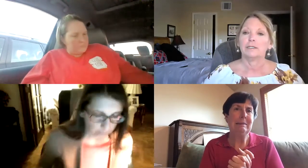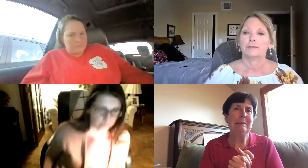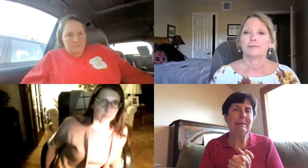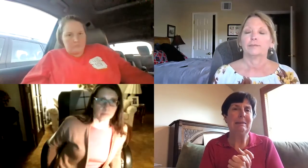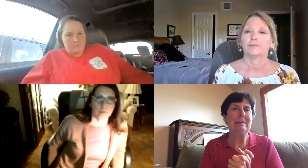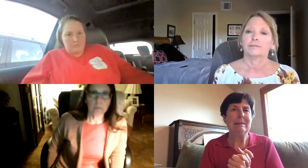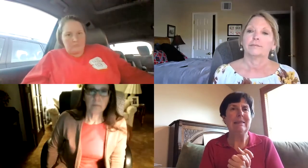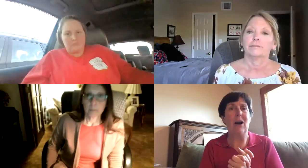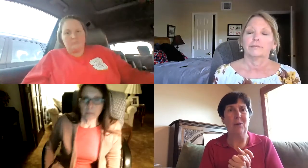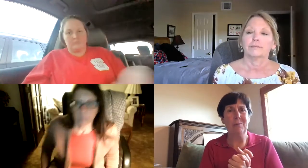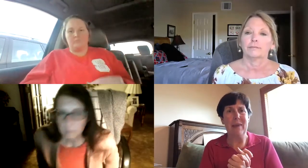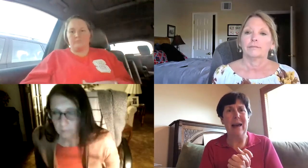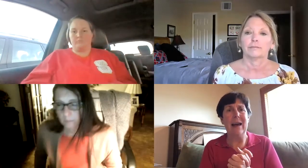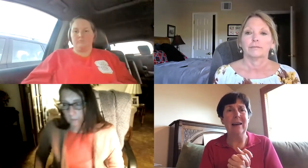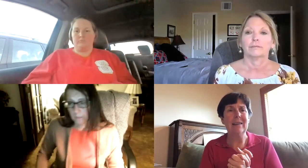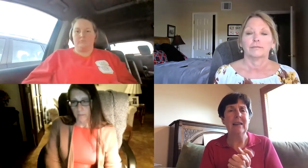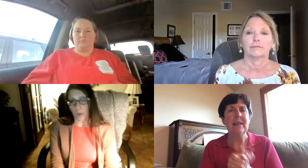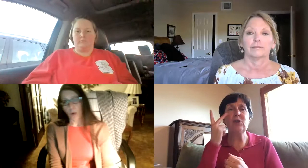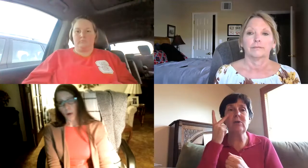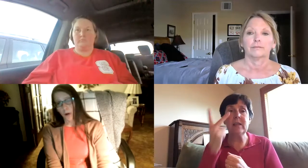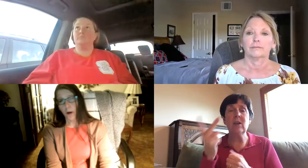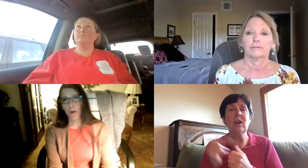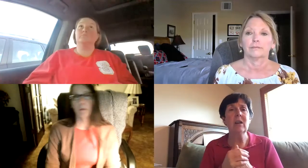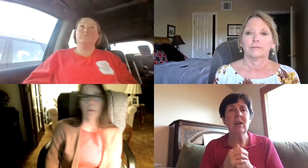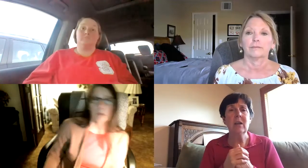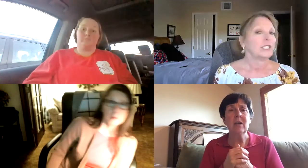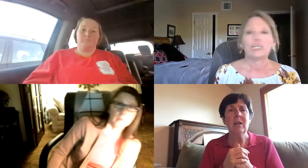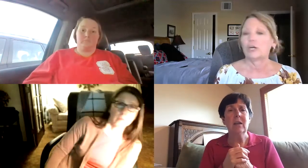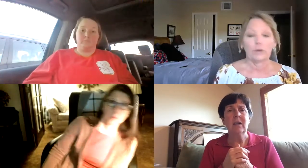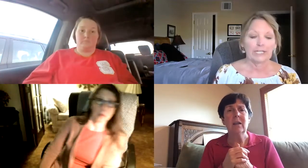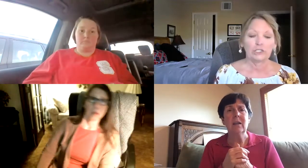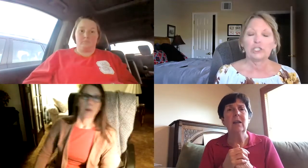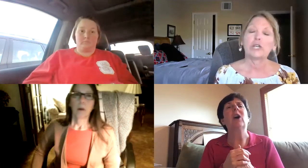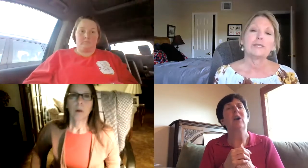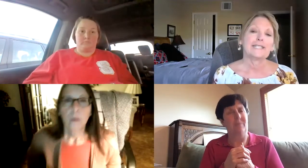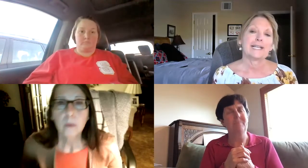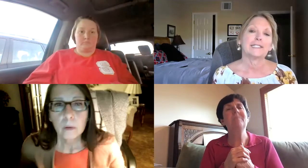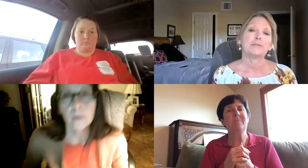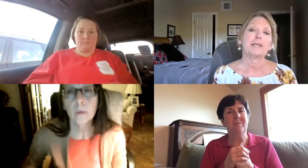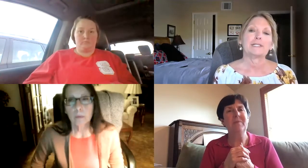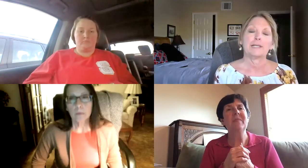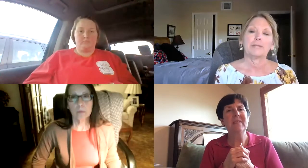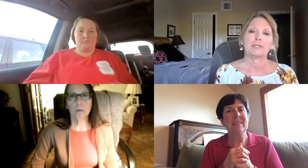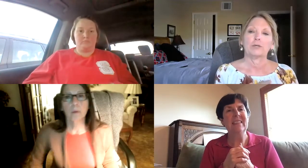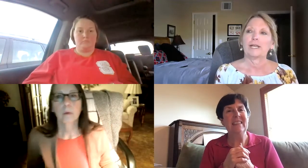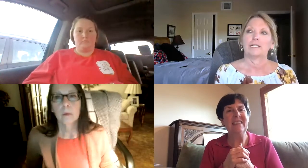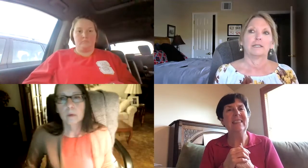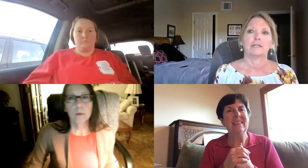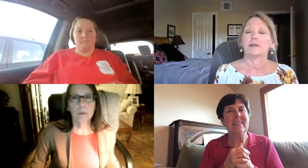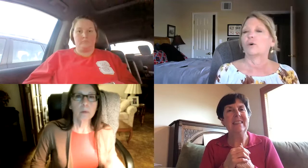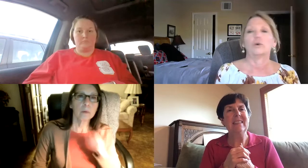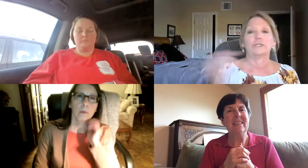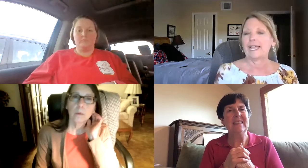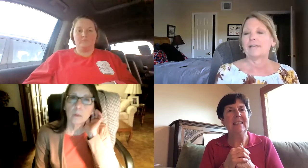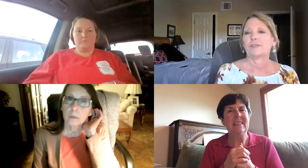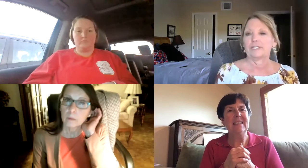happy. Oh, yeah. Did you see her? No, and she's only texted me, but sometimes I'll wait